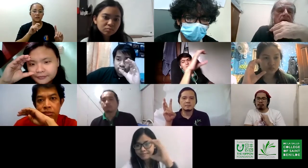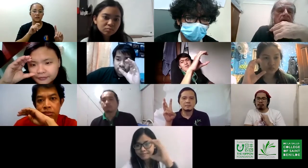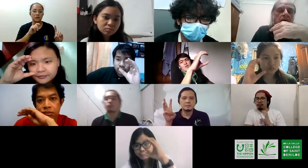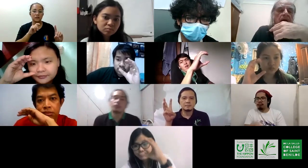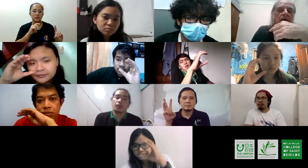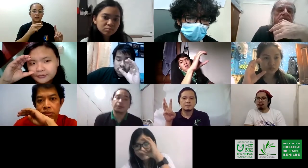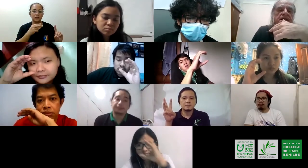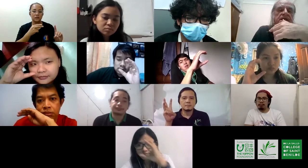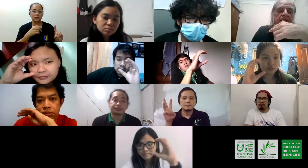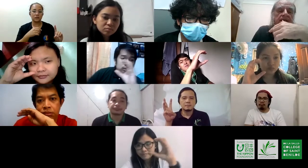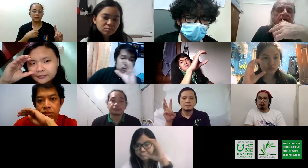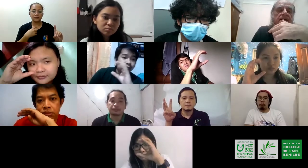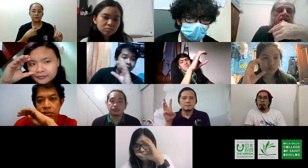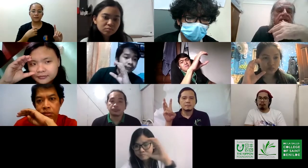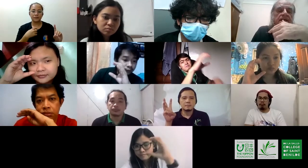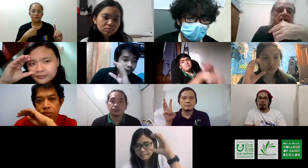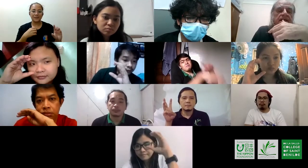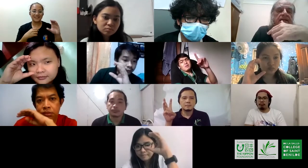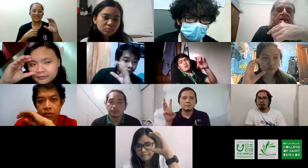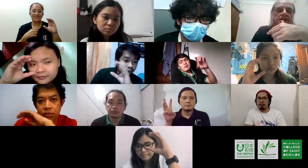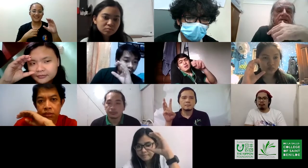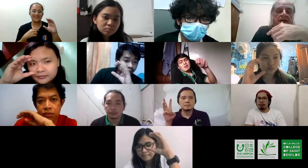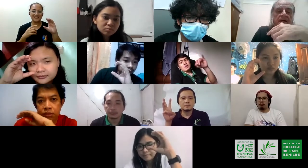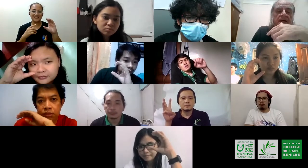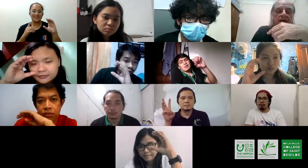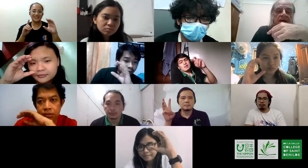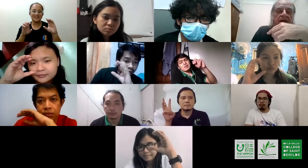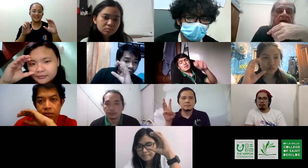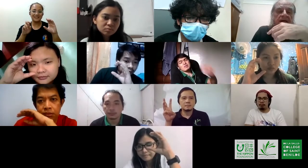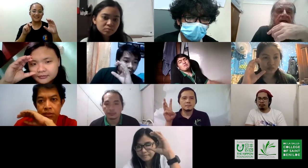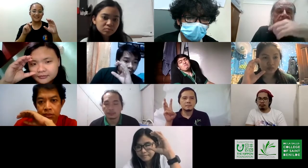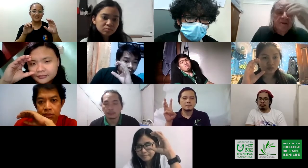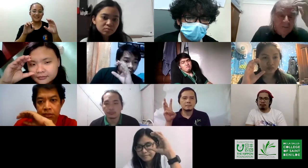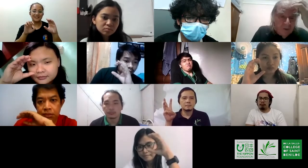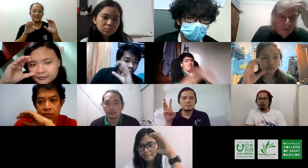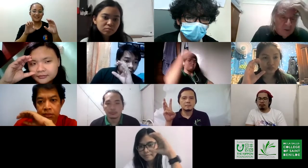Clare, B. E.M. Gallaudet, C. Dennison, D. Hotchkiss.